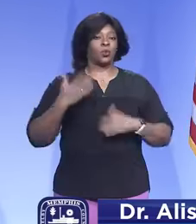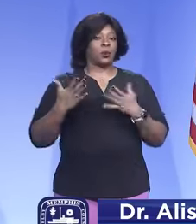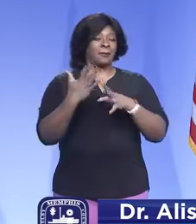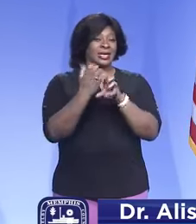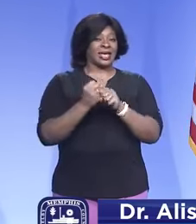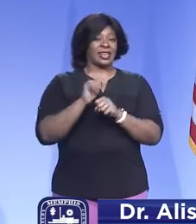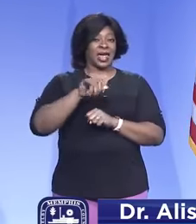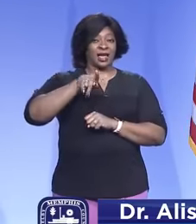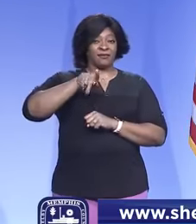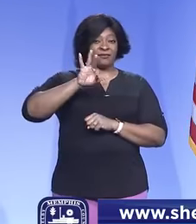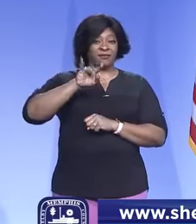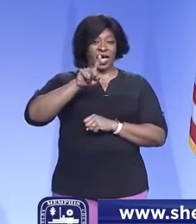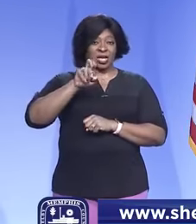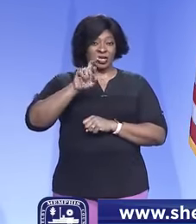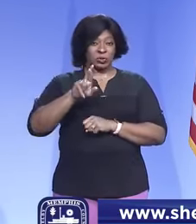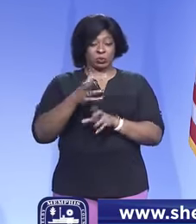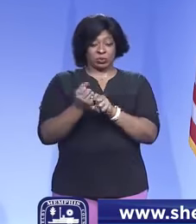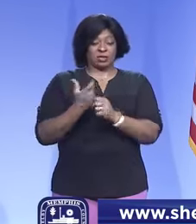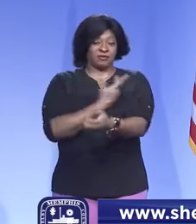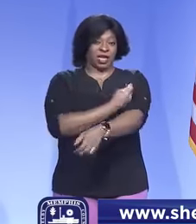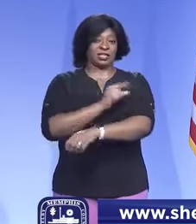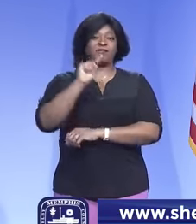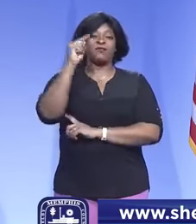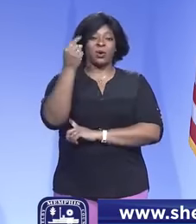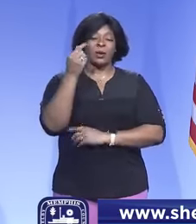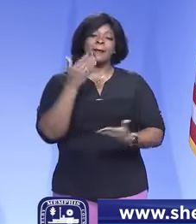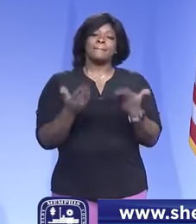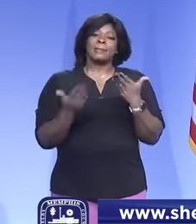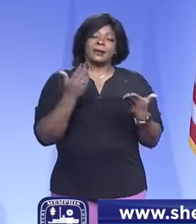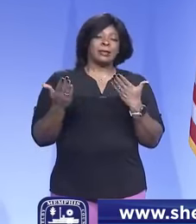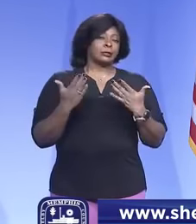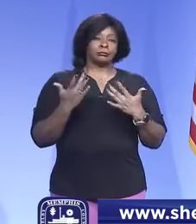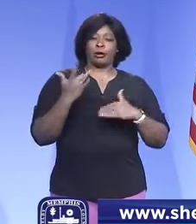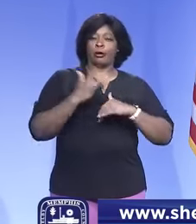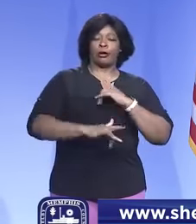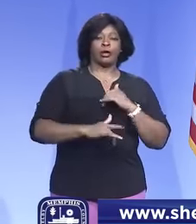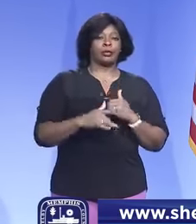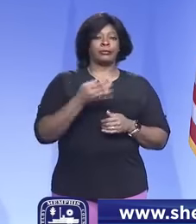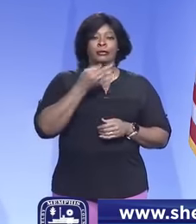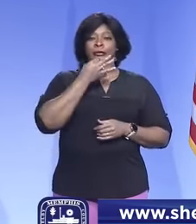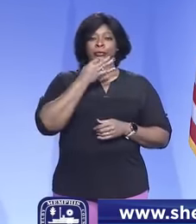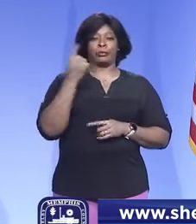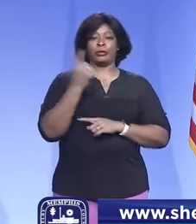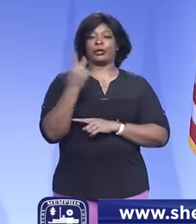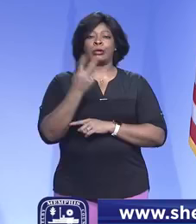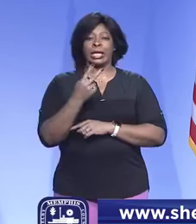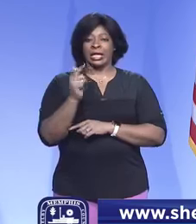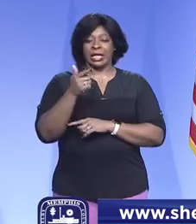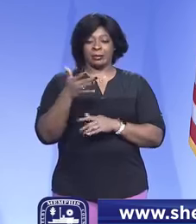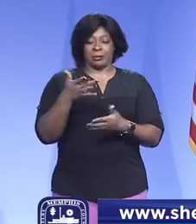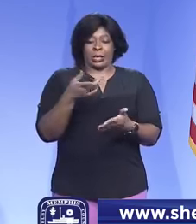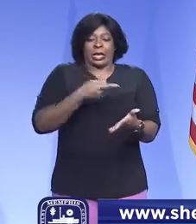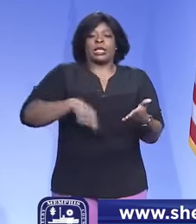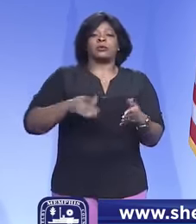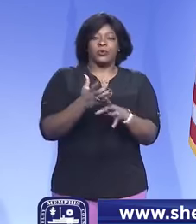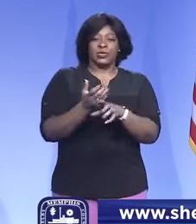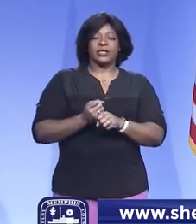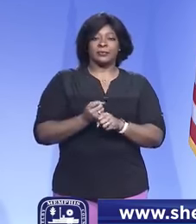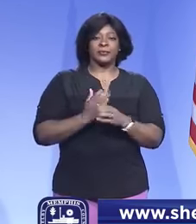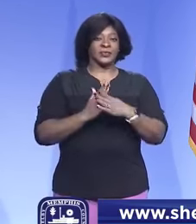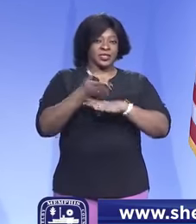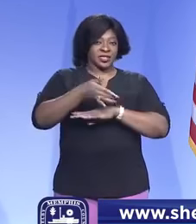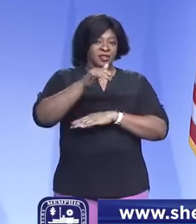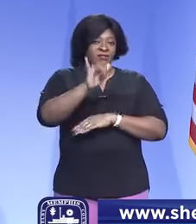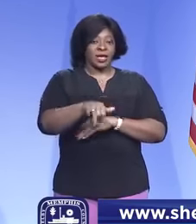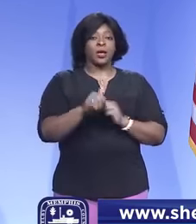the Pfizer vaccine first, and that may be as early as a couple days to a week. And then after that, likely